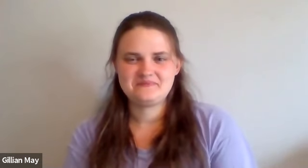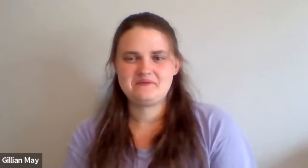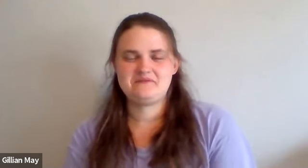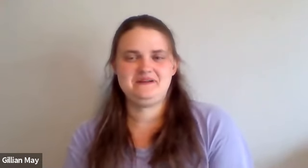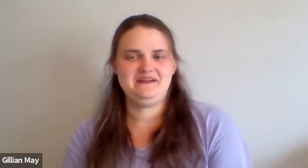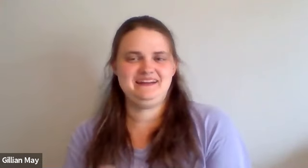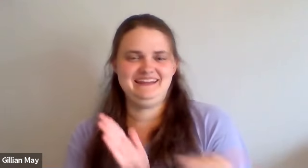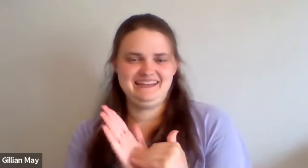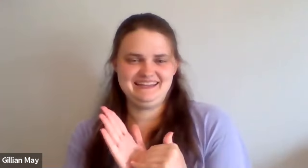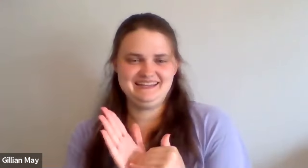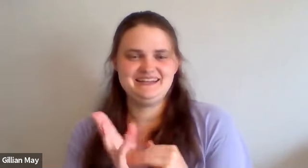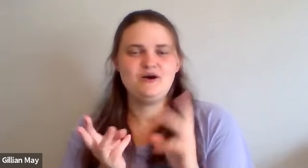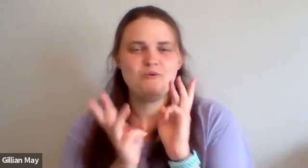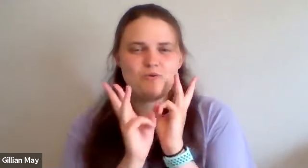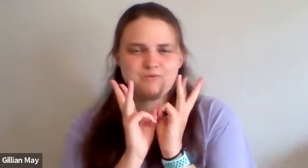All right, again.